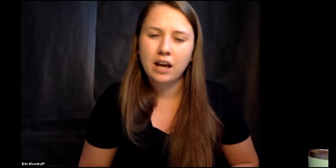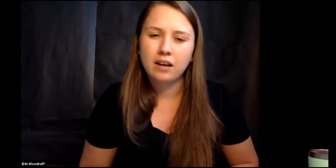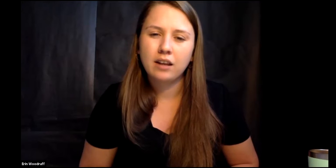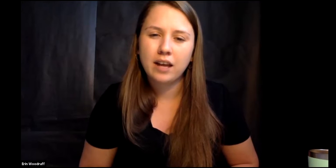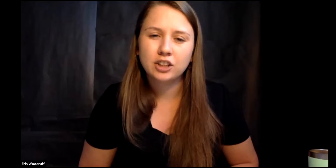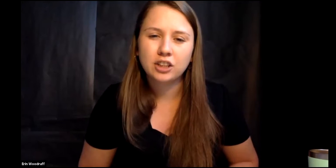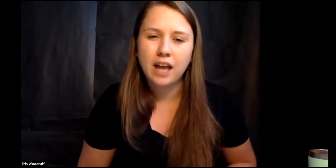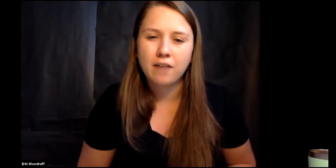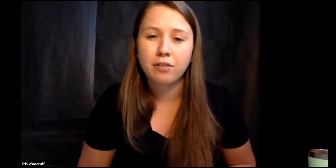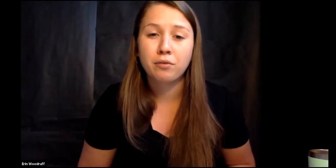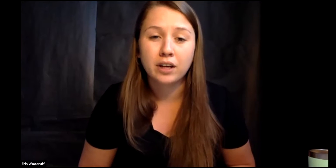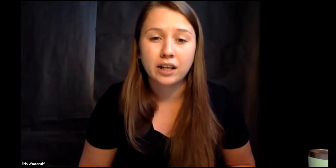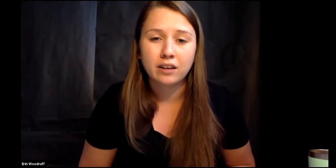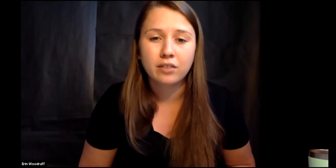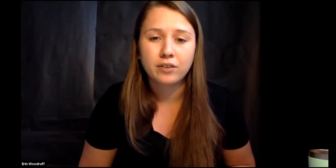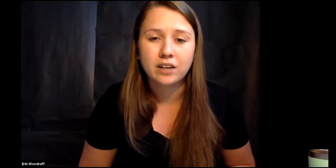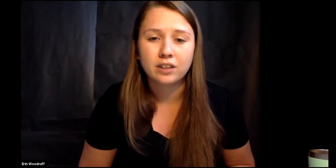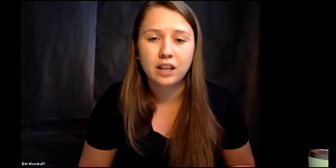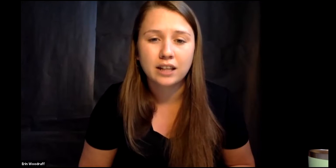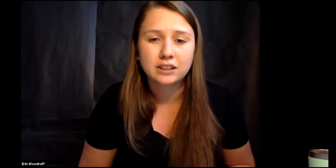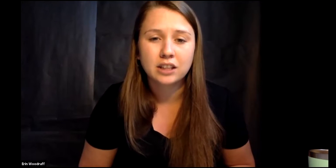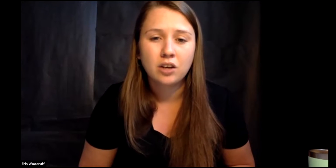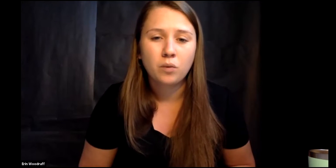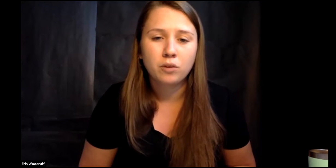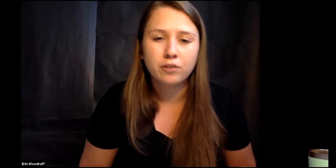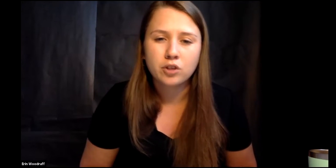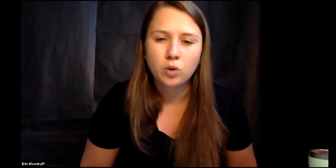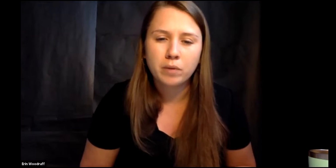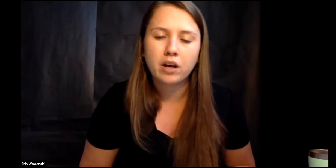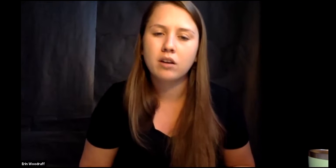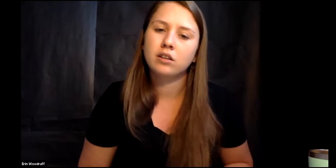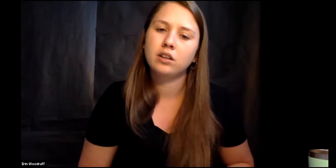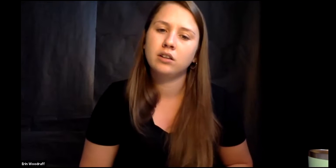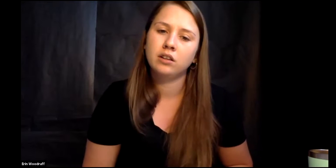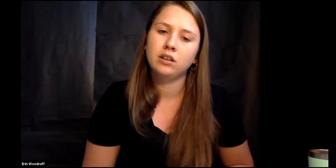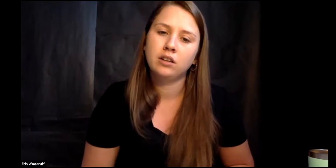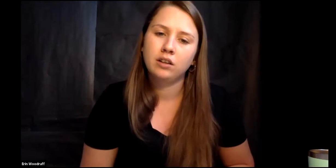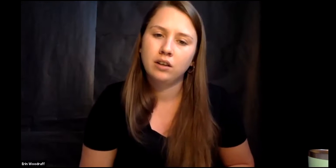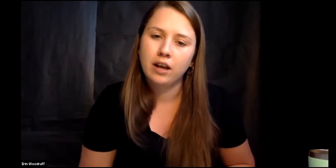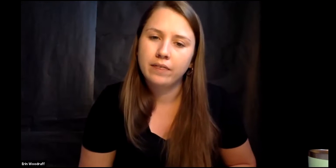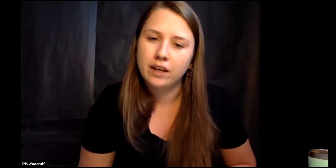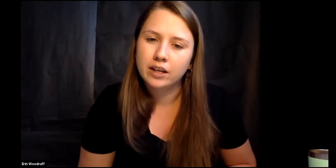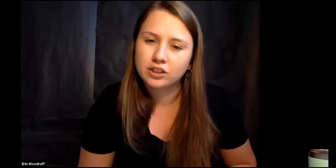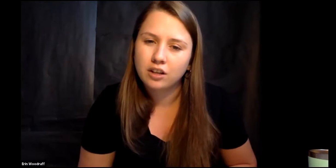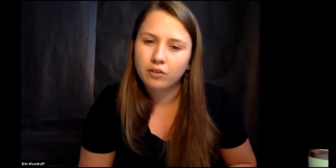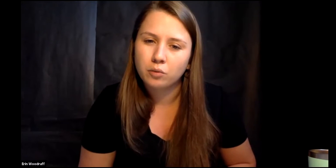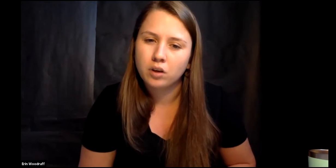And I actually have three different lights. One for the doorbell, and then here's another